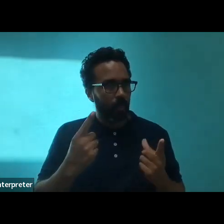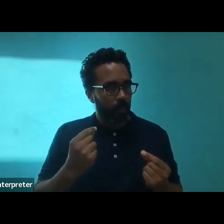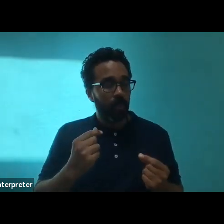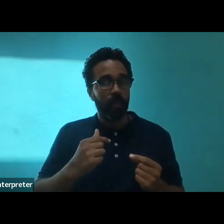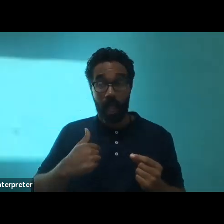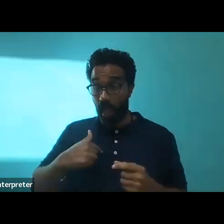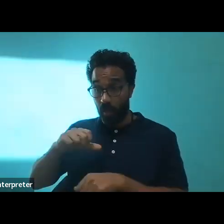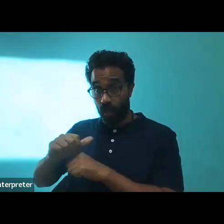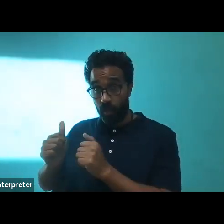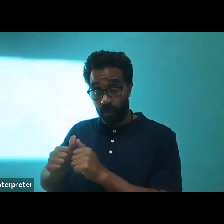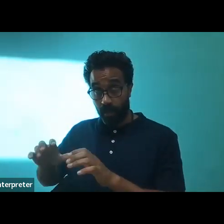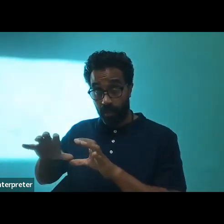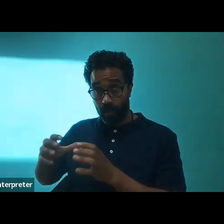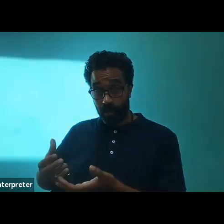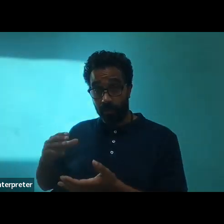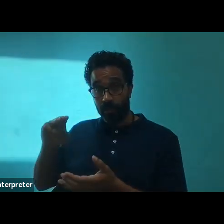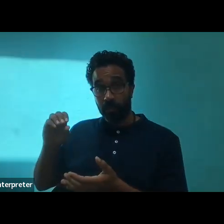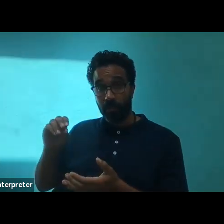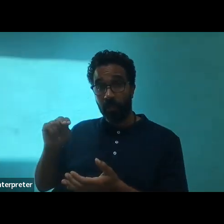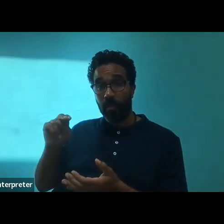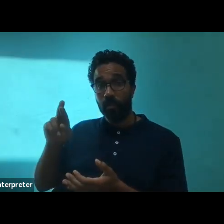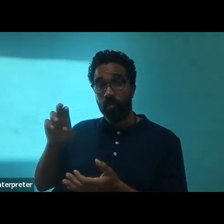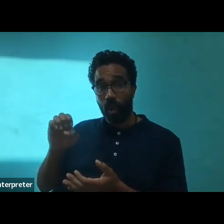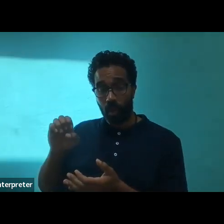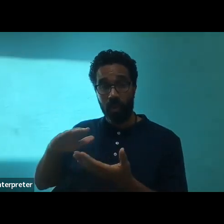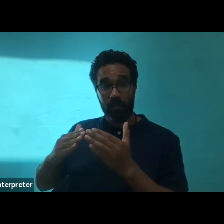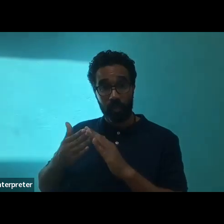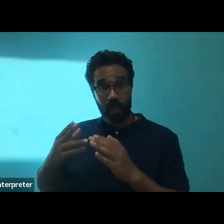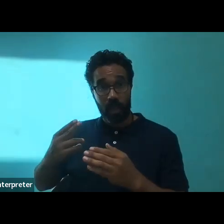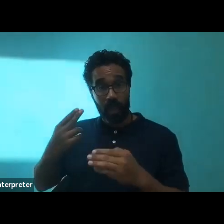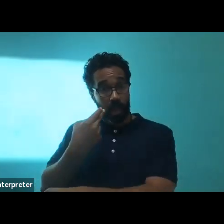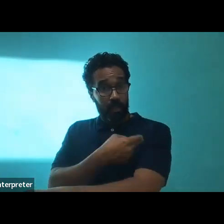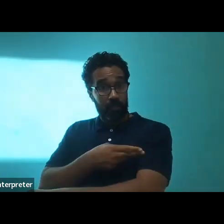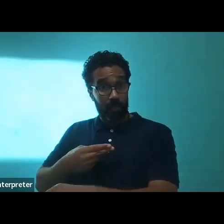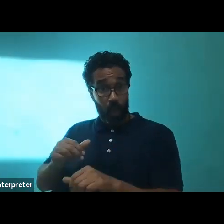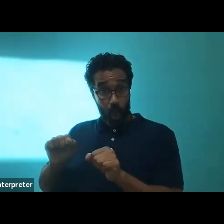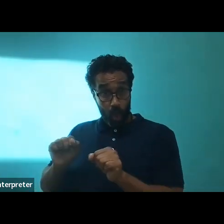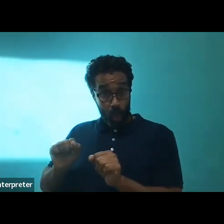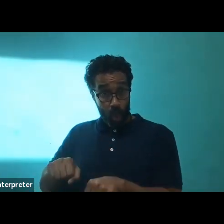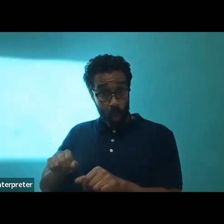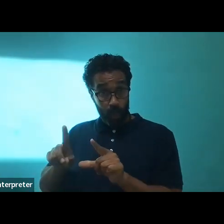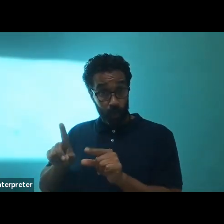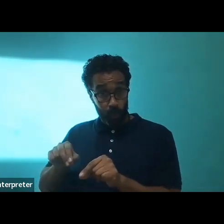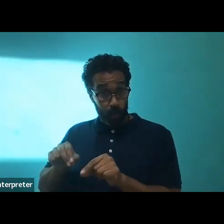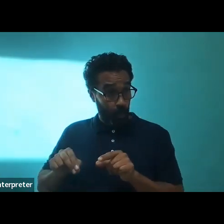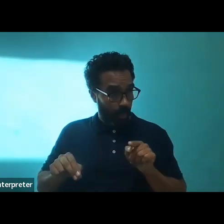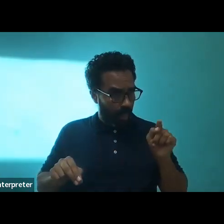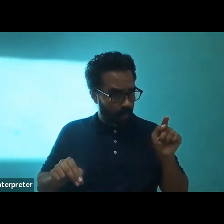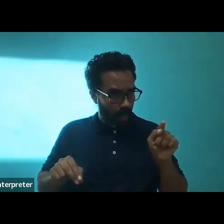working with at Monroe Community Hospital could actually successfully